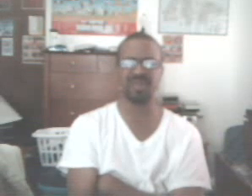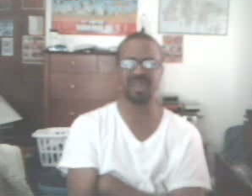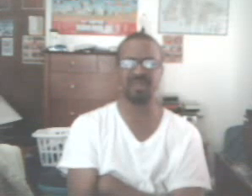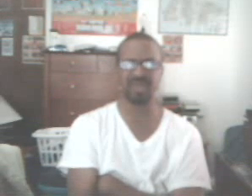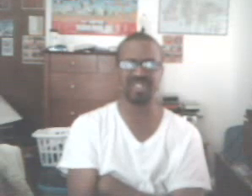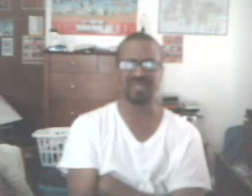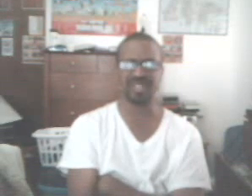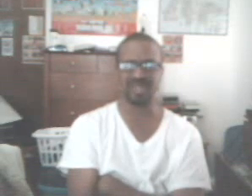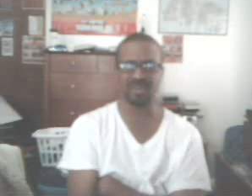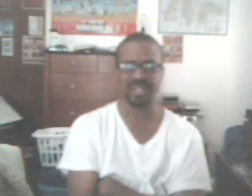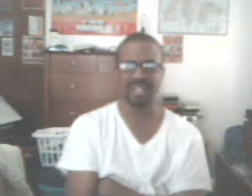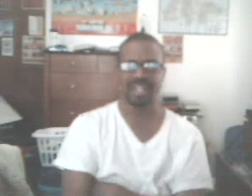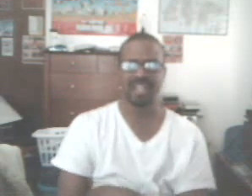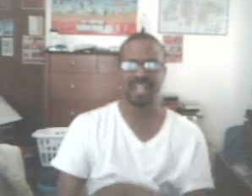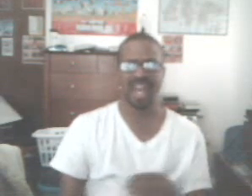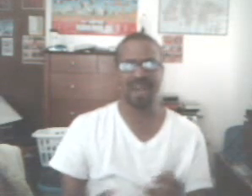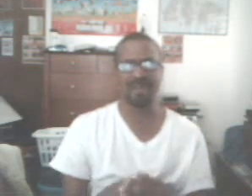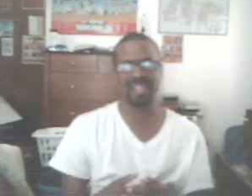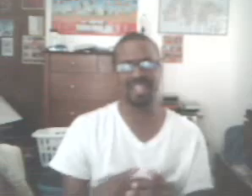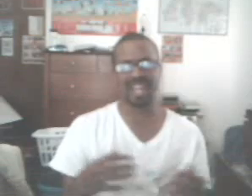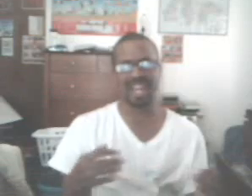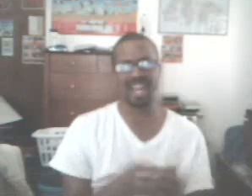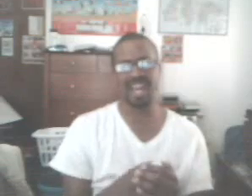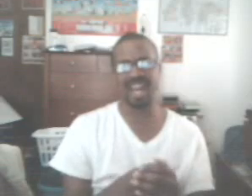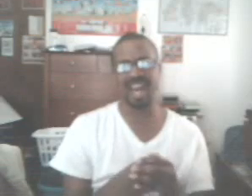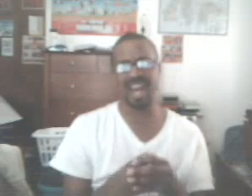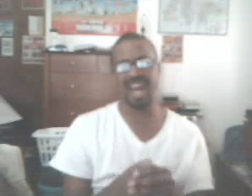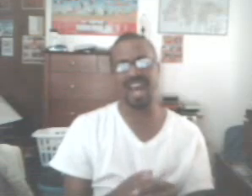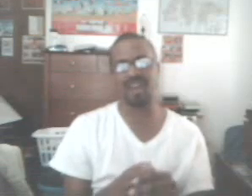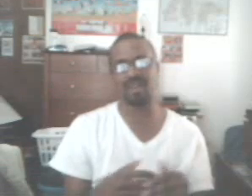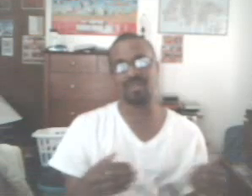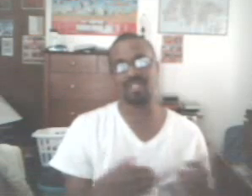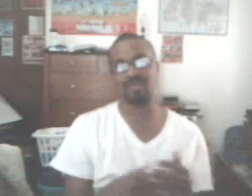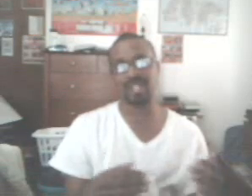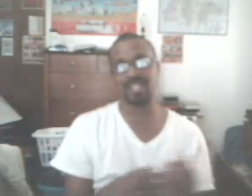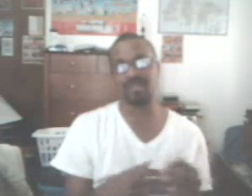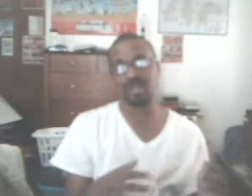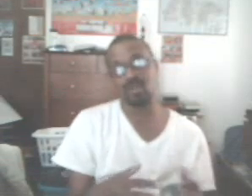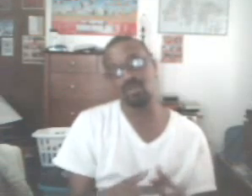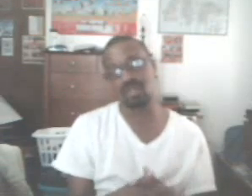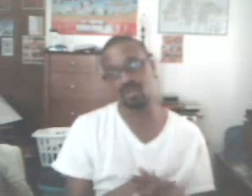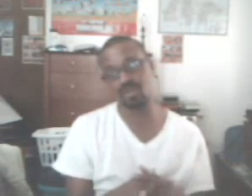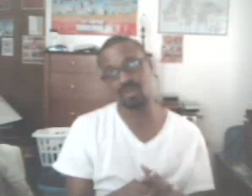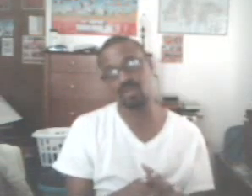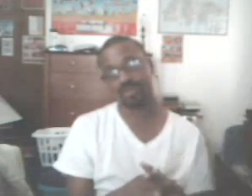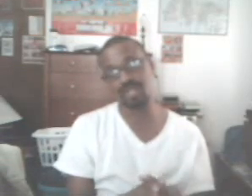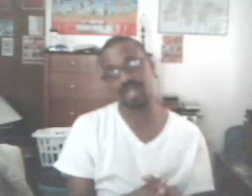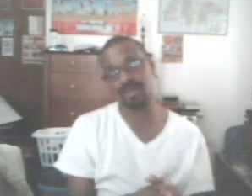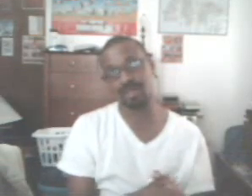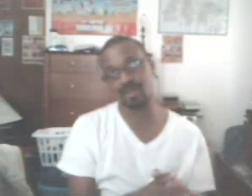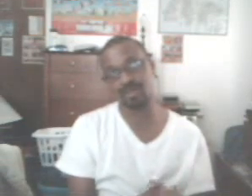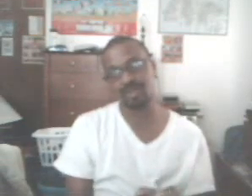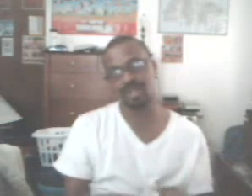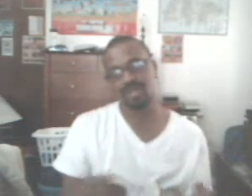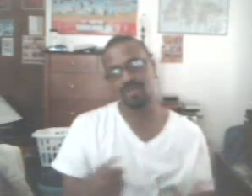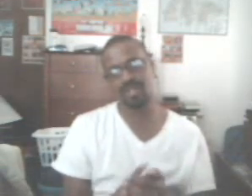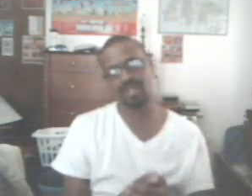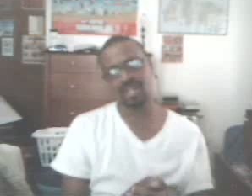very impressive, you know? I mean, I was expecting him to lose those times, you know? But